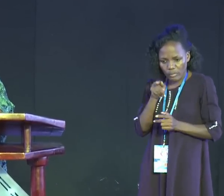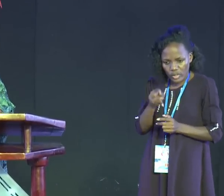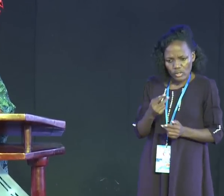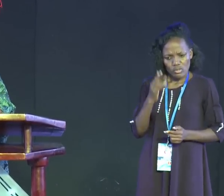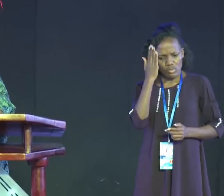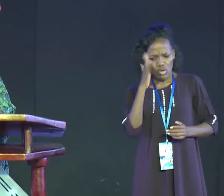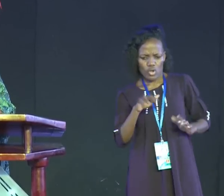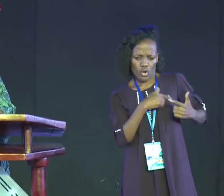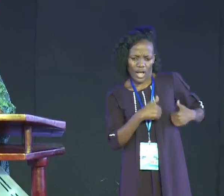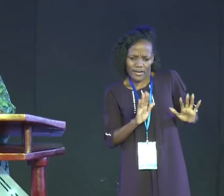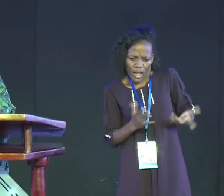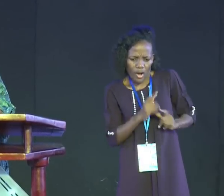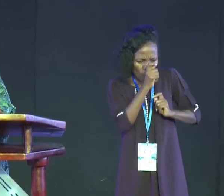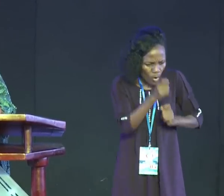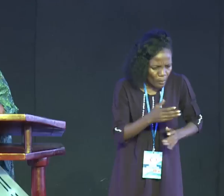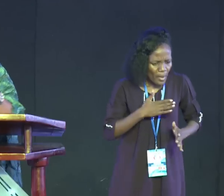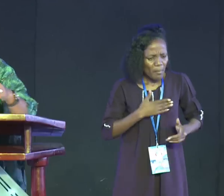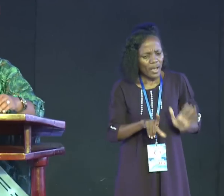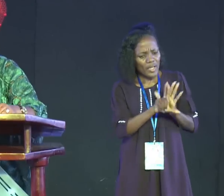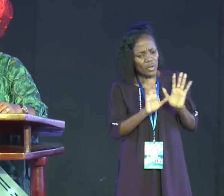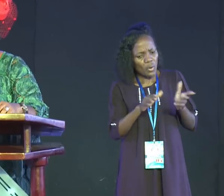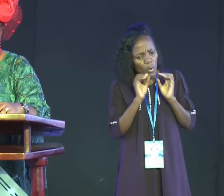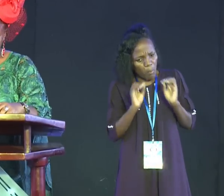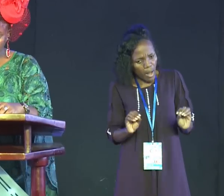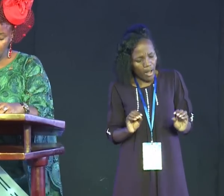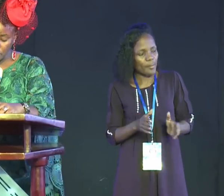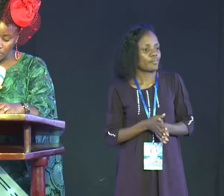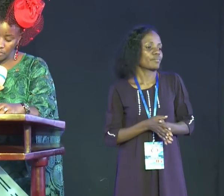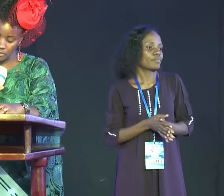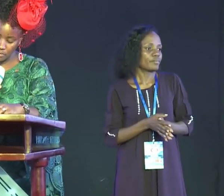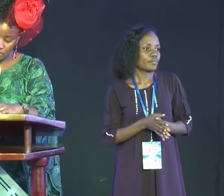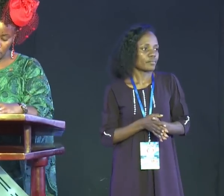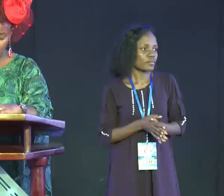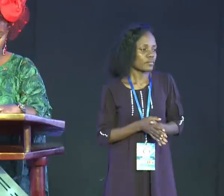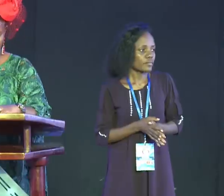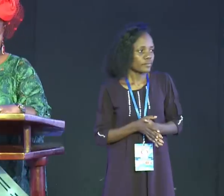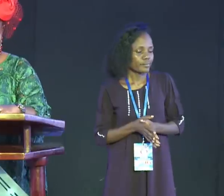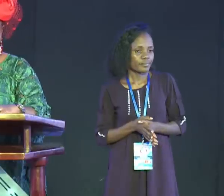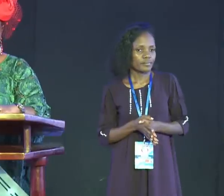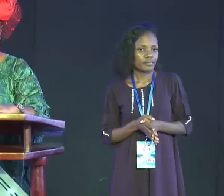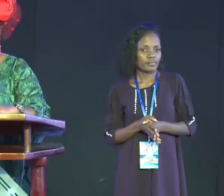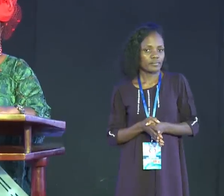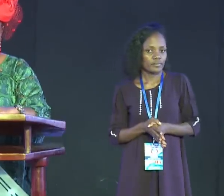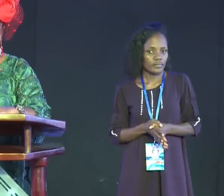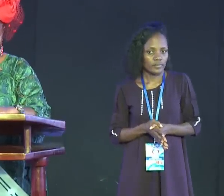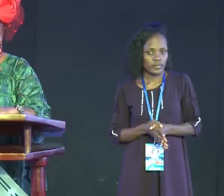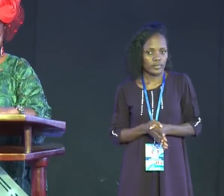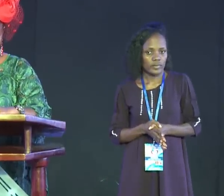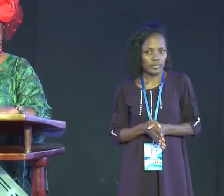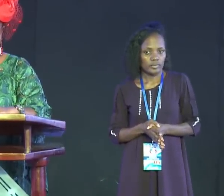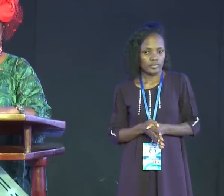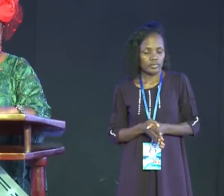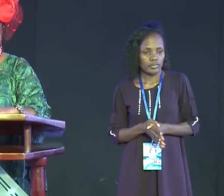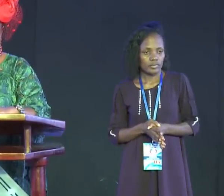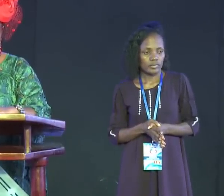gange oba siwe waawo. In Deuteronomy, the Bible says that I will allure you and take you to the wilderness, try